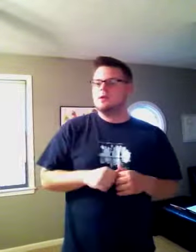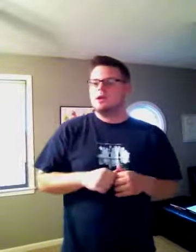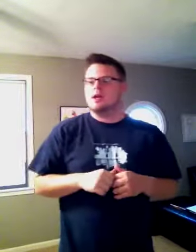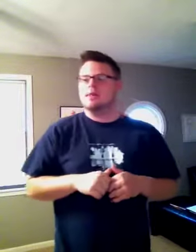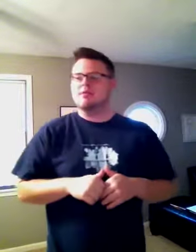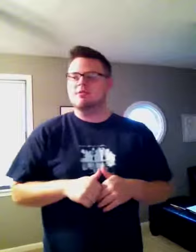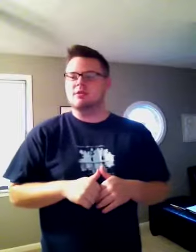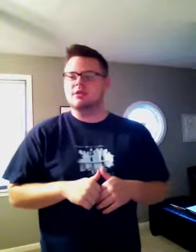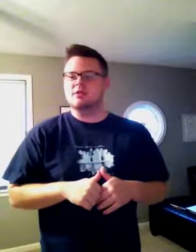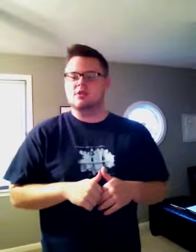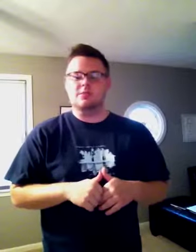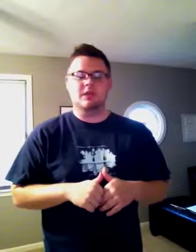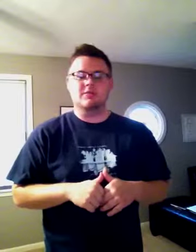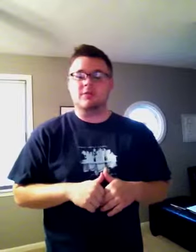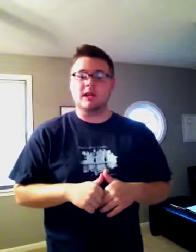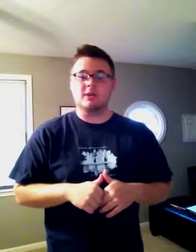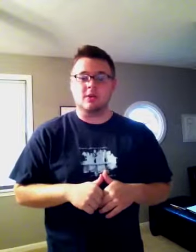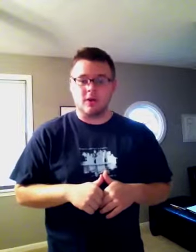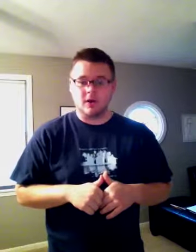And then for don't be afraid to crawl.